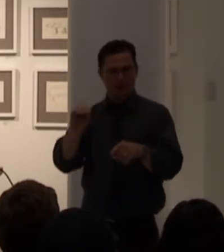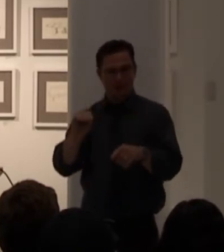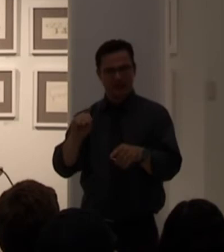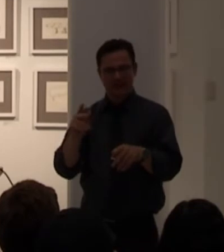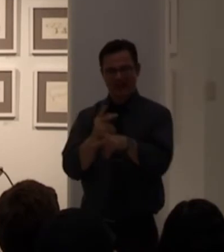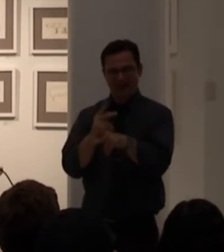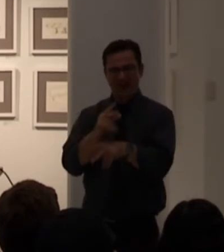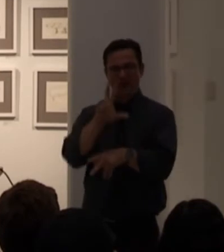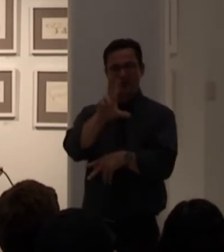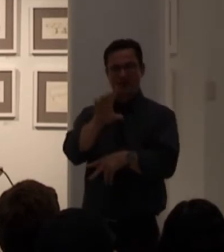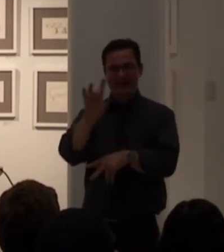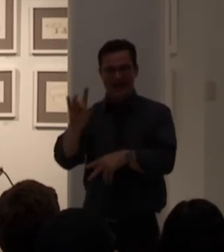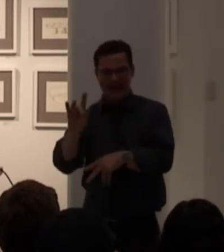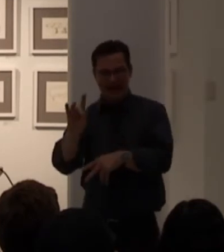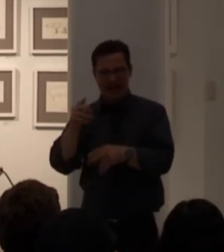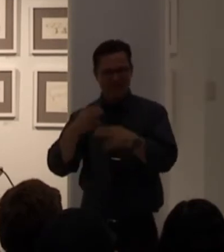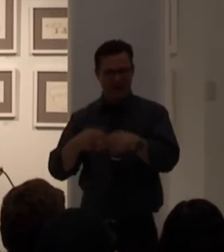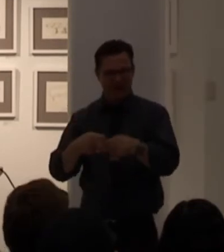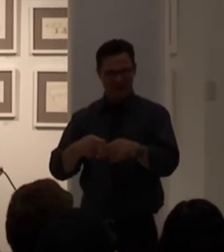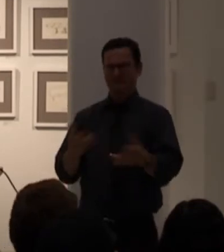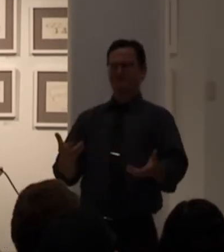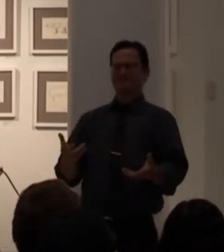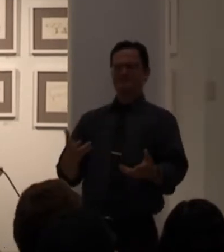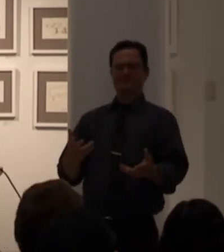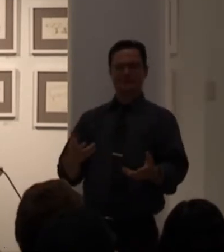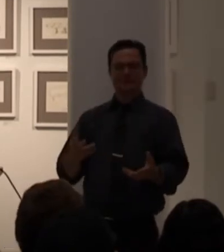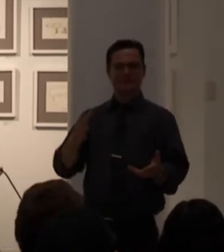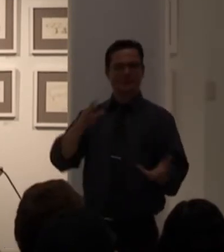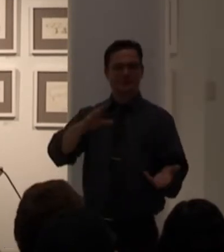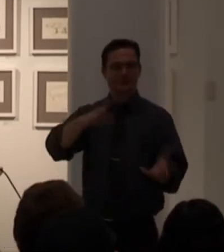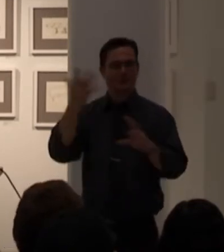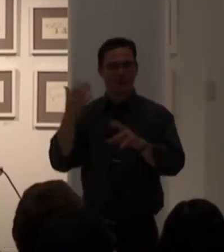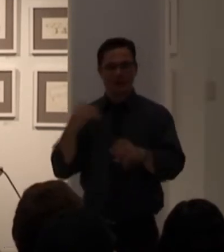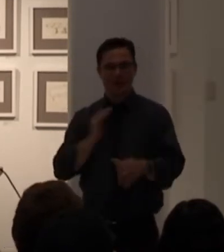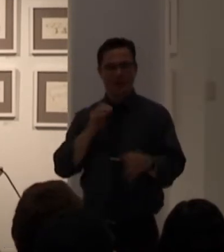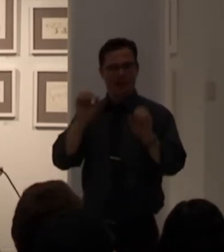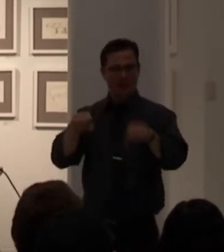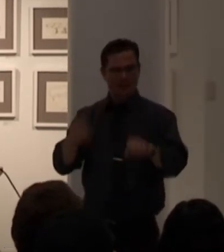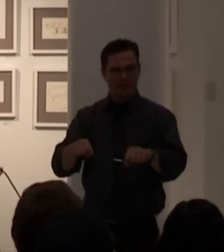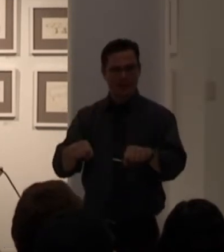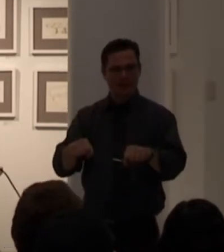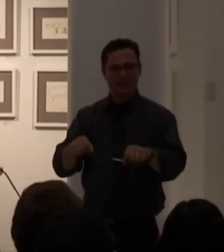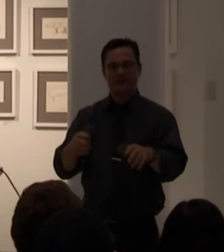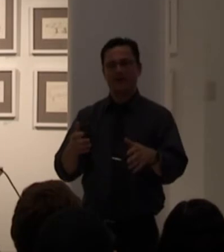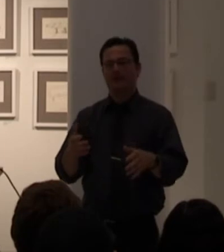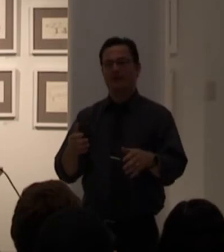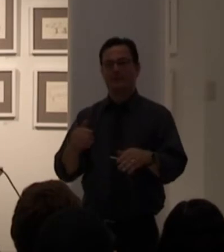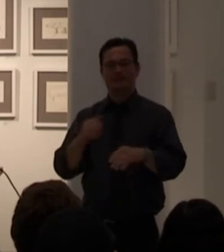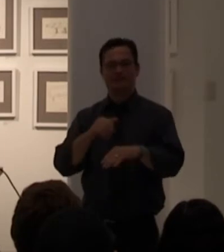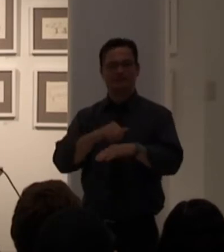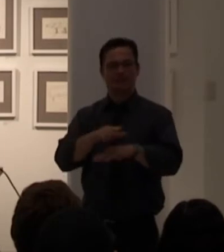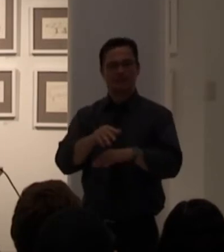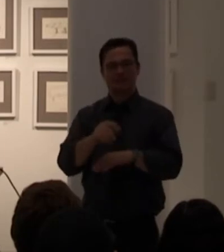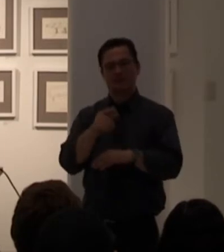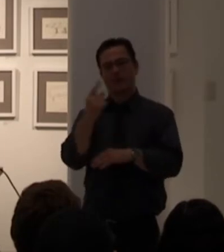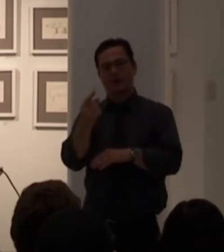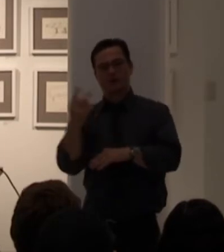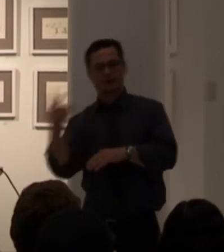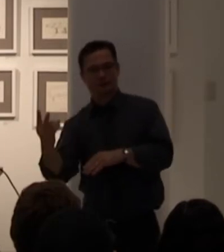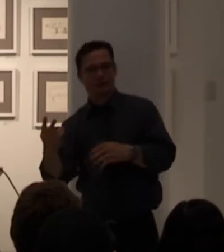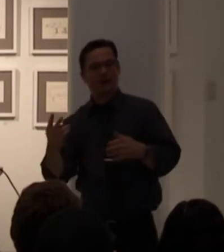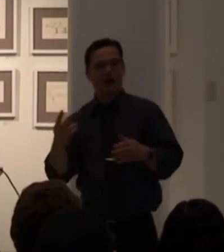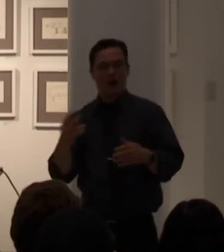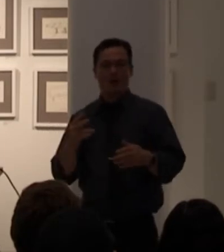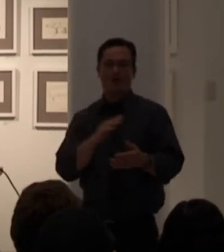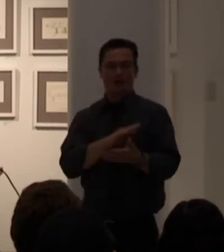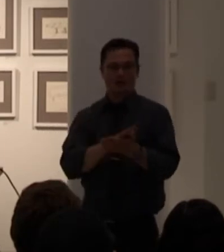at 38 pounds, which has completely destroyed our ability to sell onesie-twosies. And we're doing some